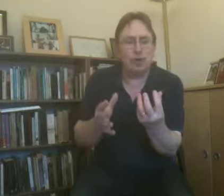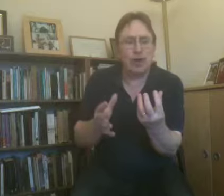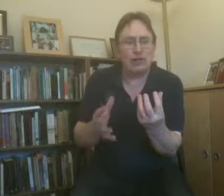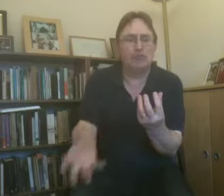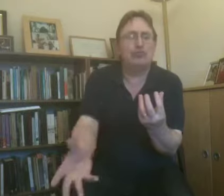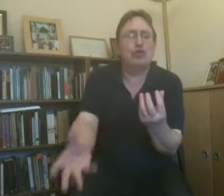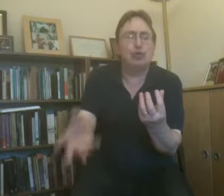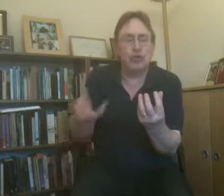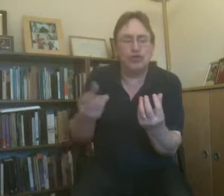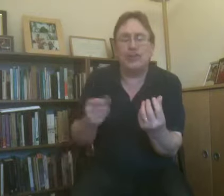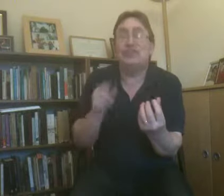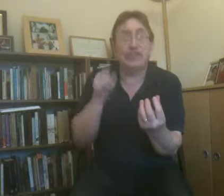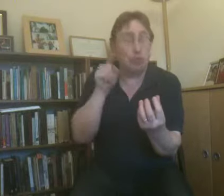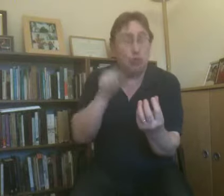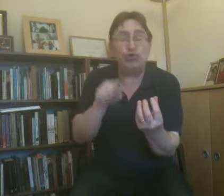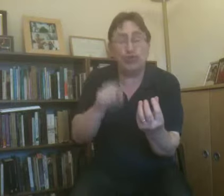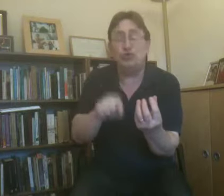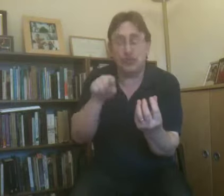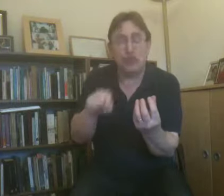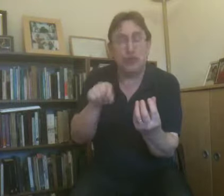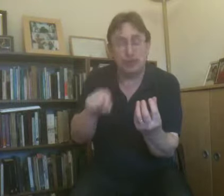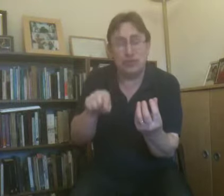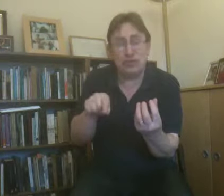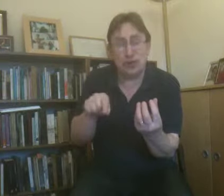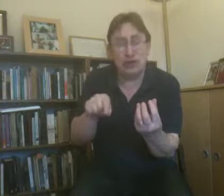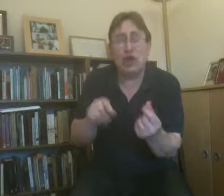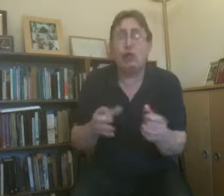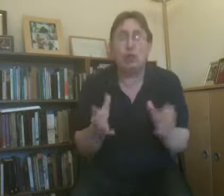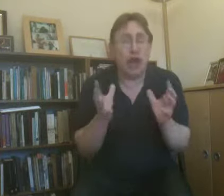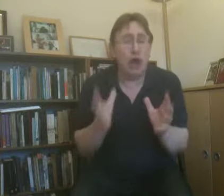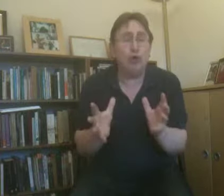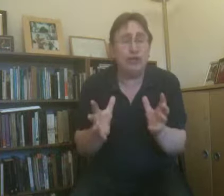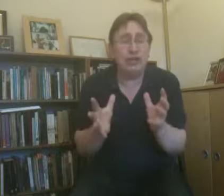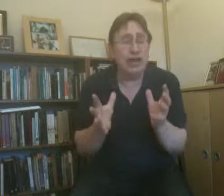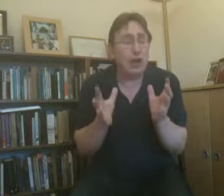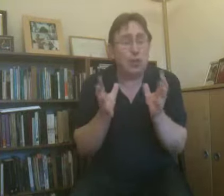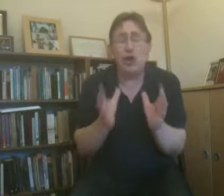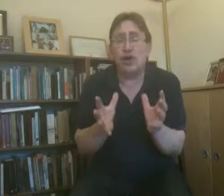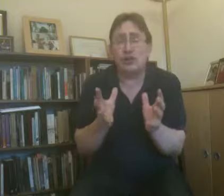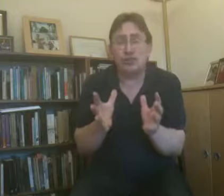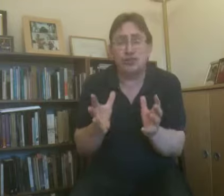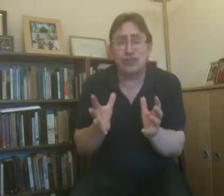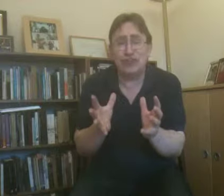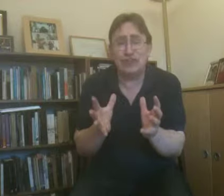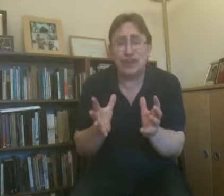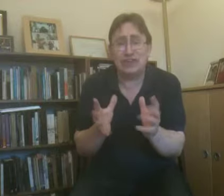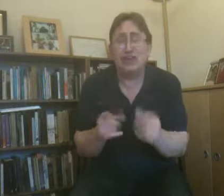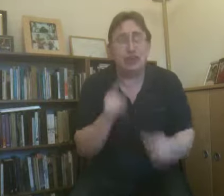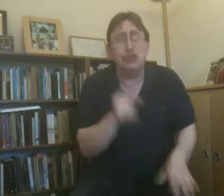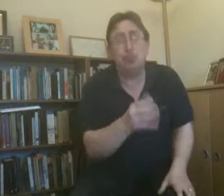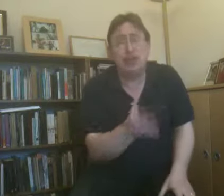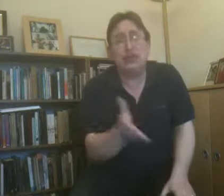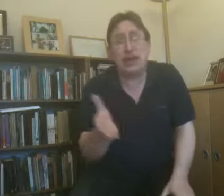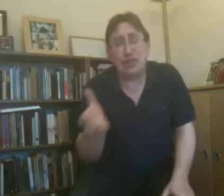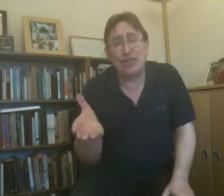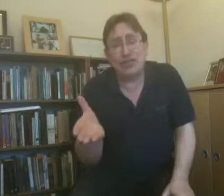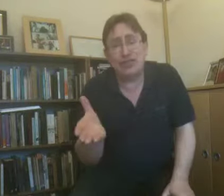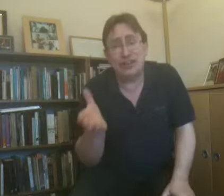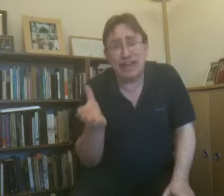well, to draw water. And he says, the water that you draw from this well will only work to a certain extent. You will get thirsty